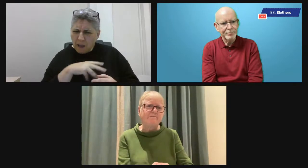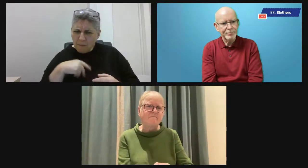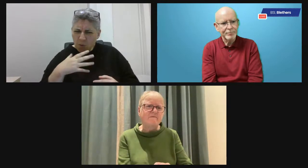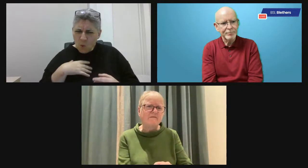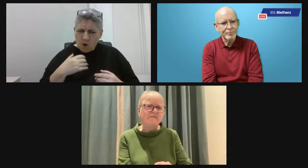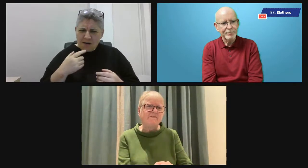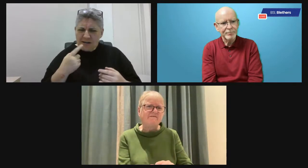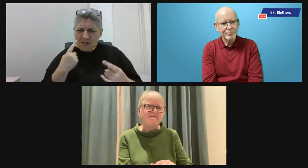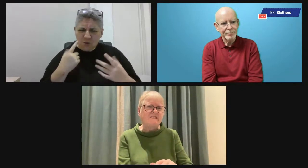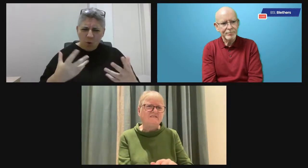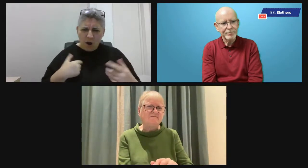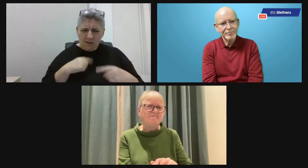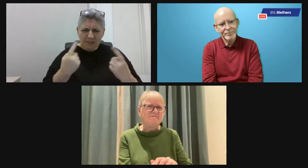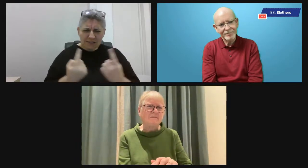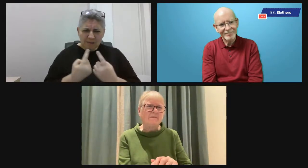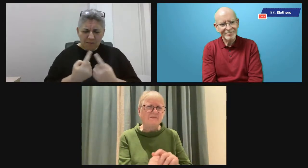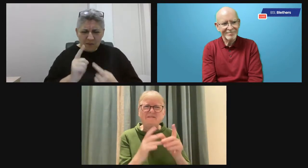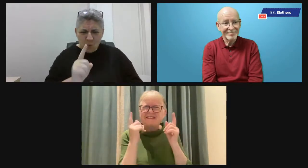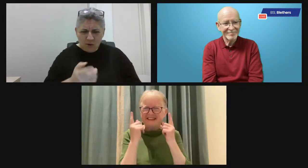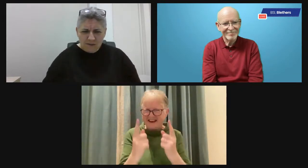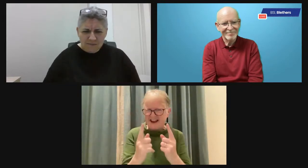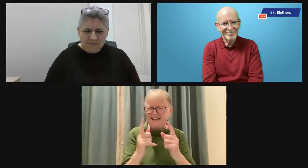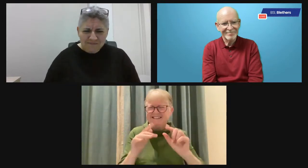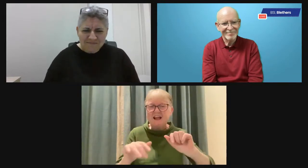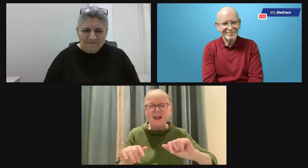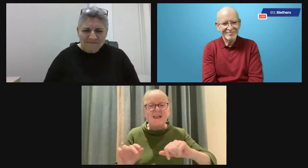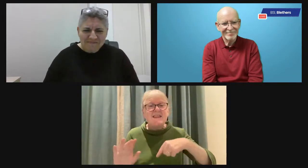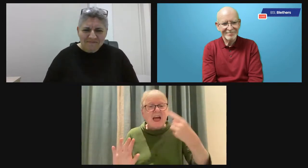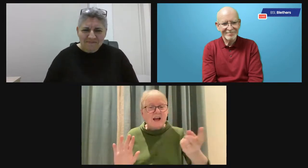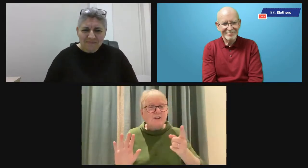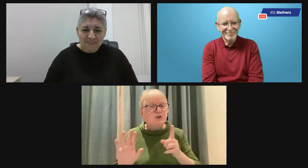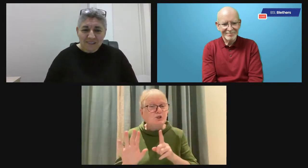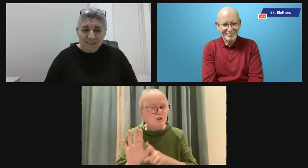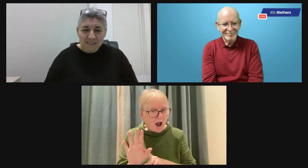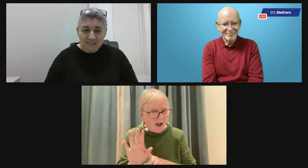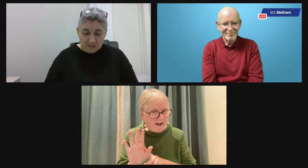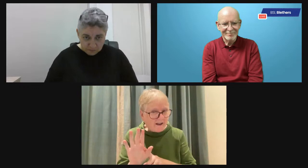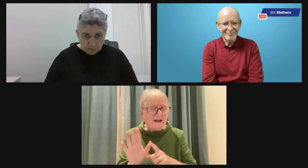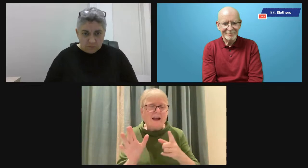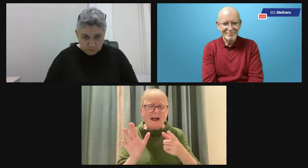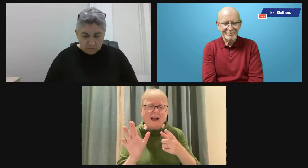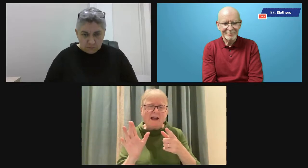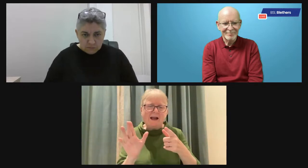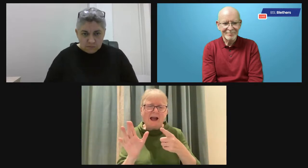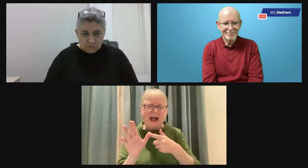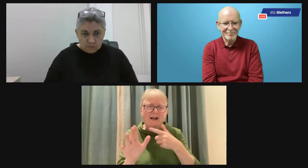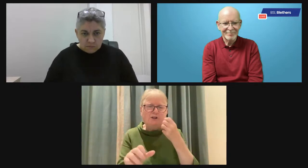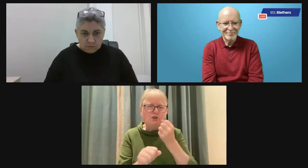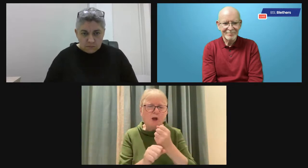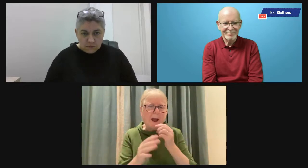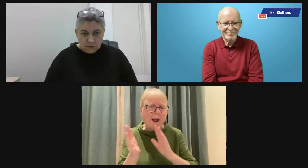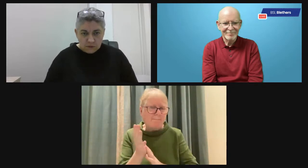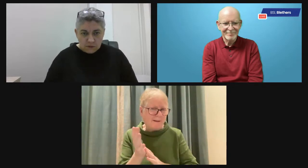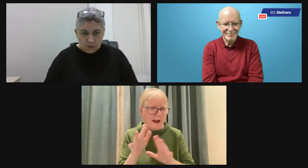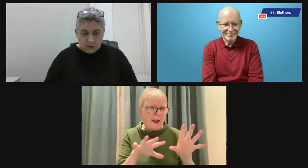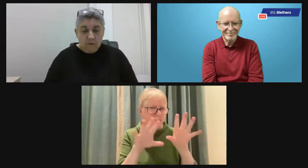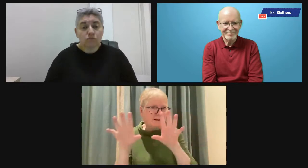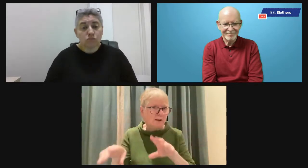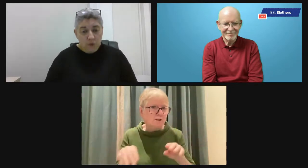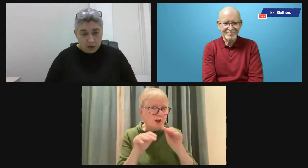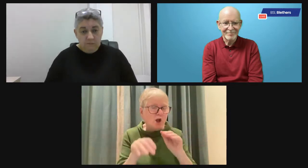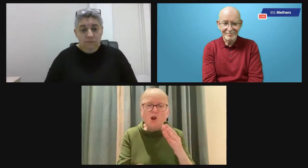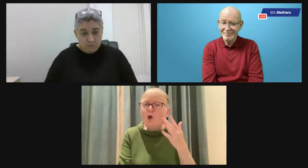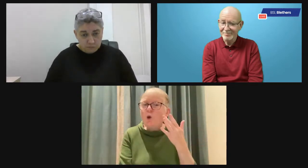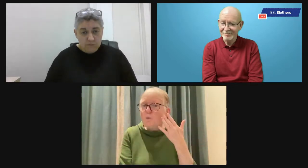to both Emma and Clark, if you look on our comments and questions on Facebook, it might be worth you responding to that as